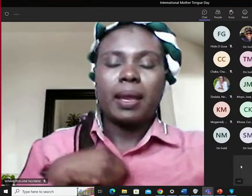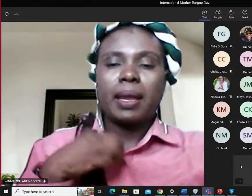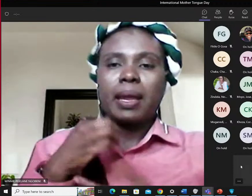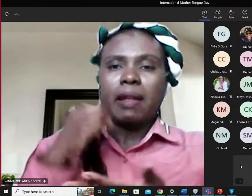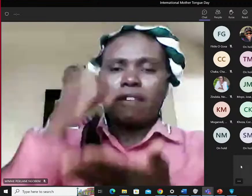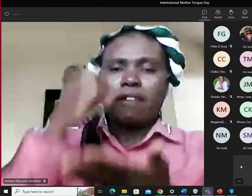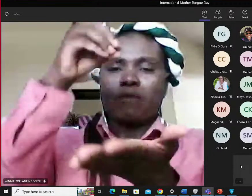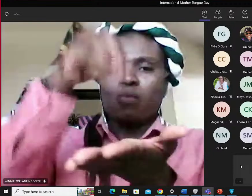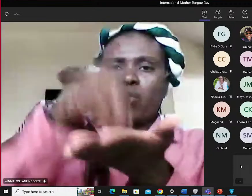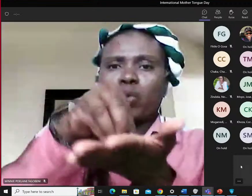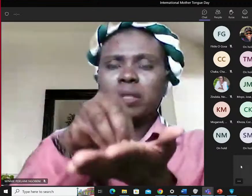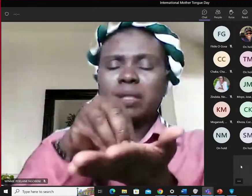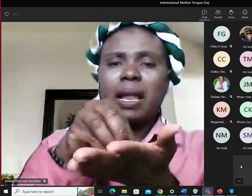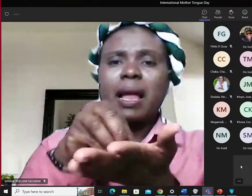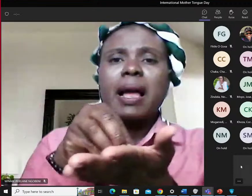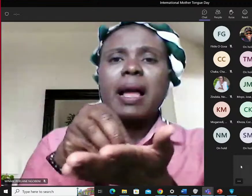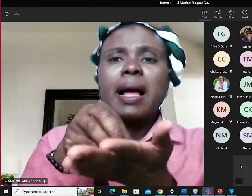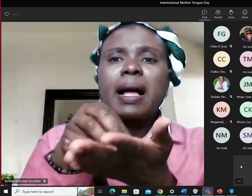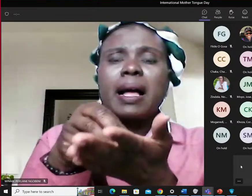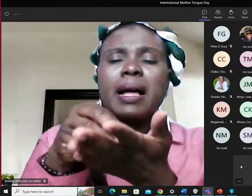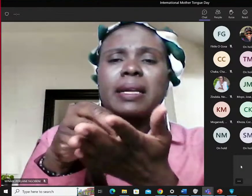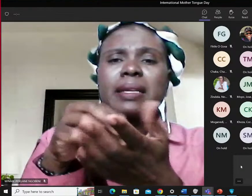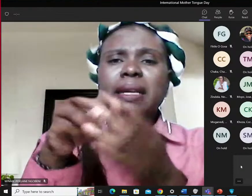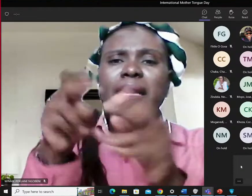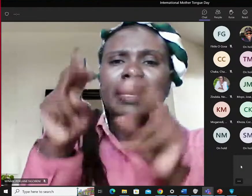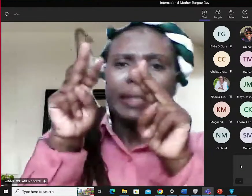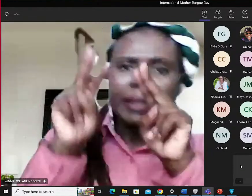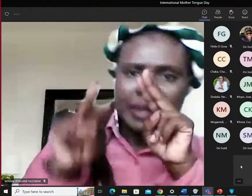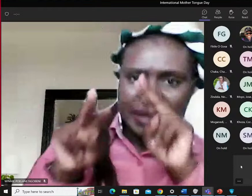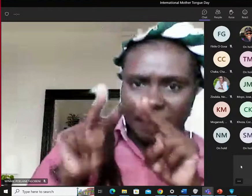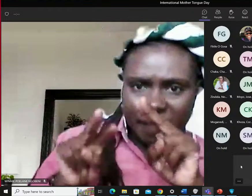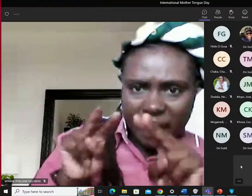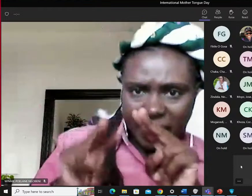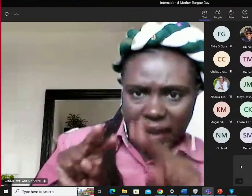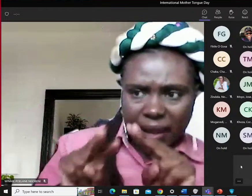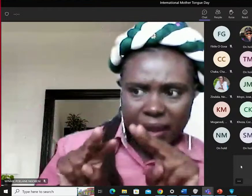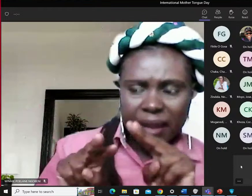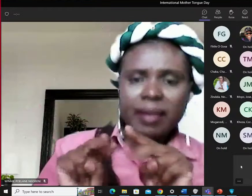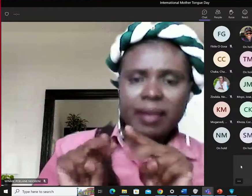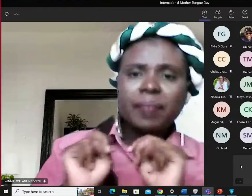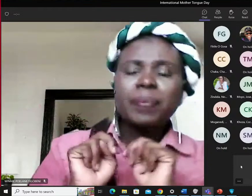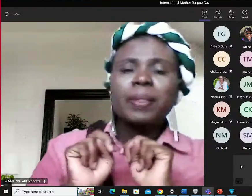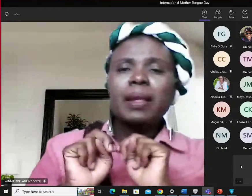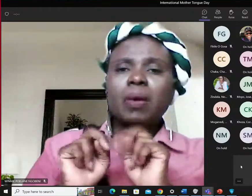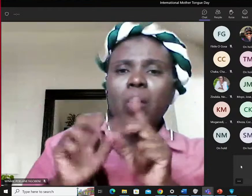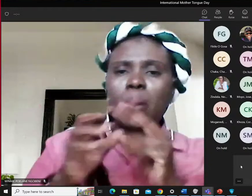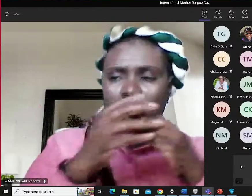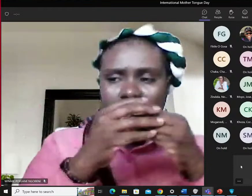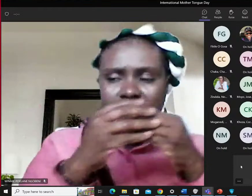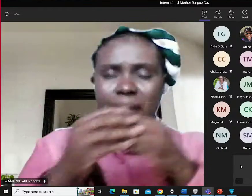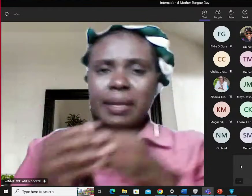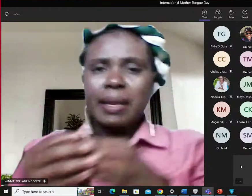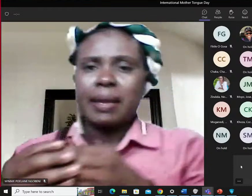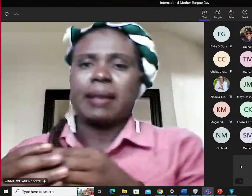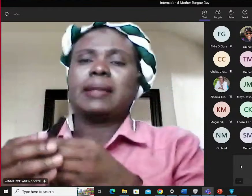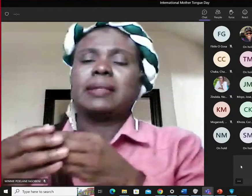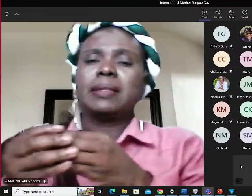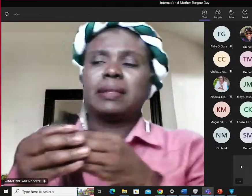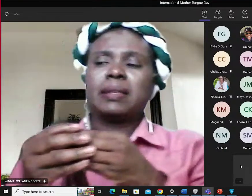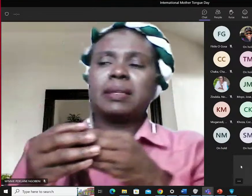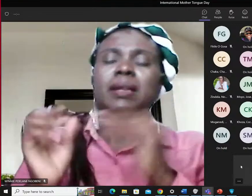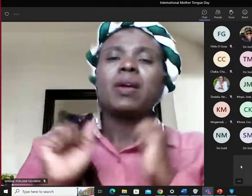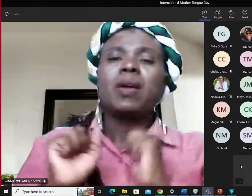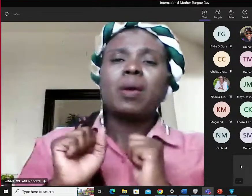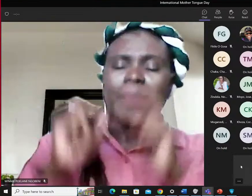sort of a survey that was led by the Department of Institutional Research, but it had